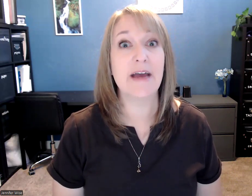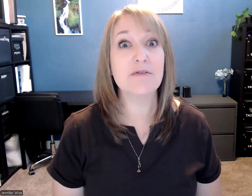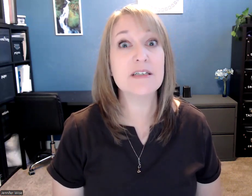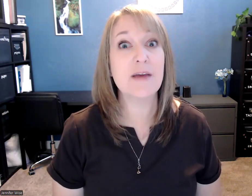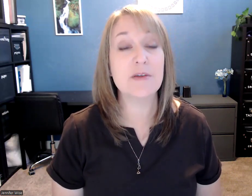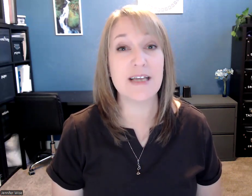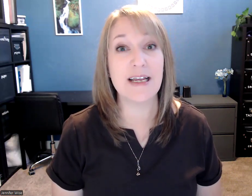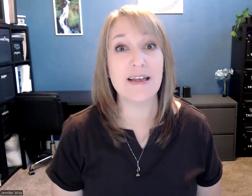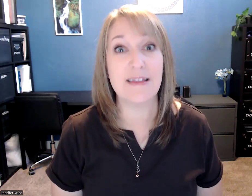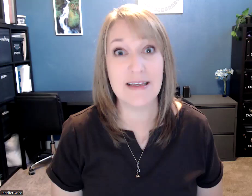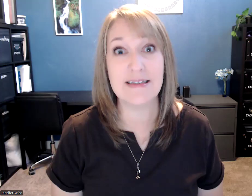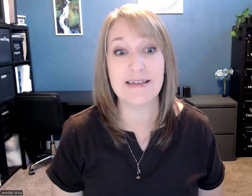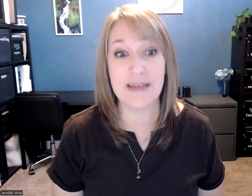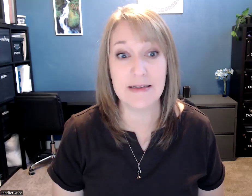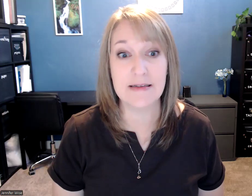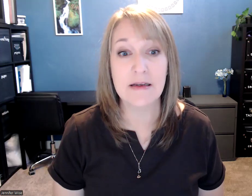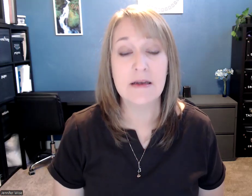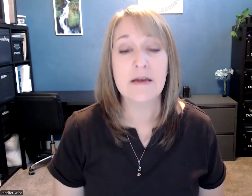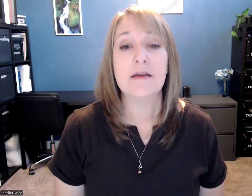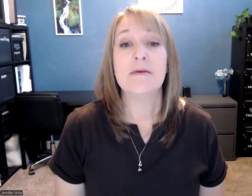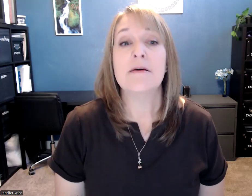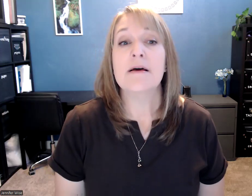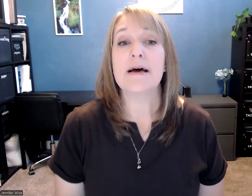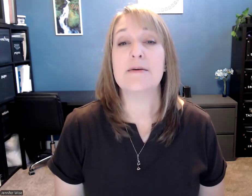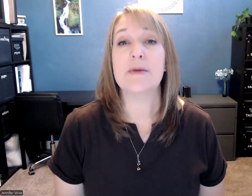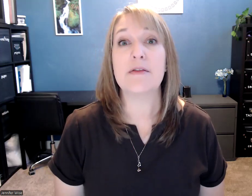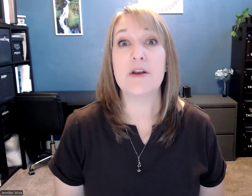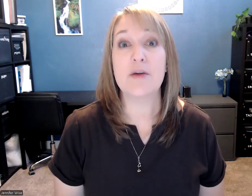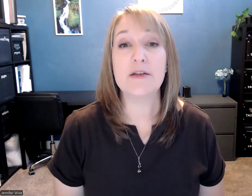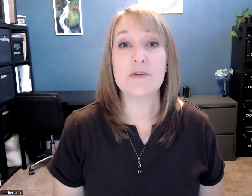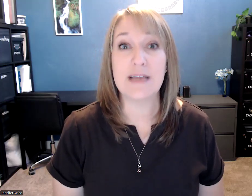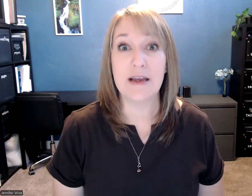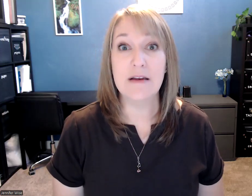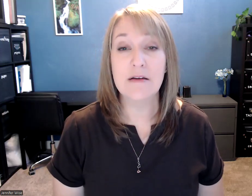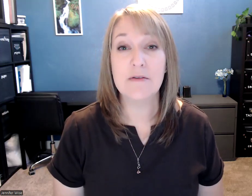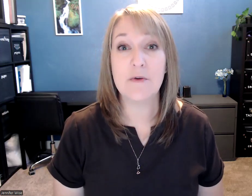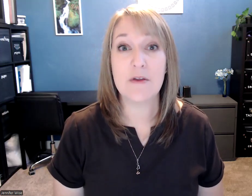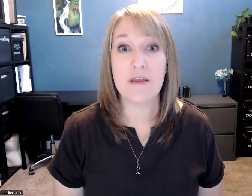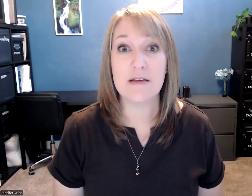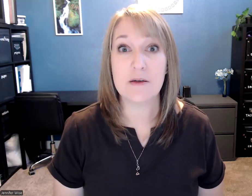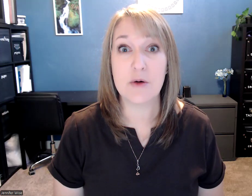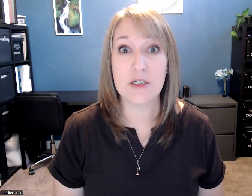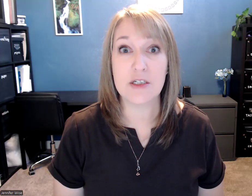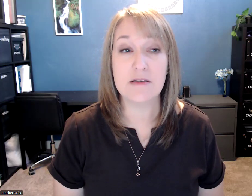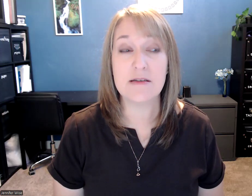every time you sign these signs. The non-manual sign for these question